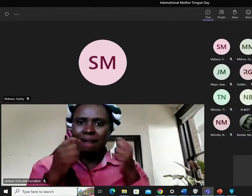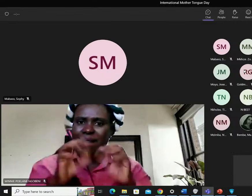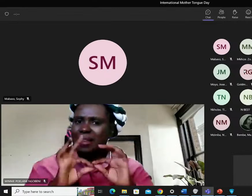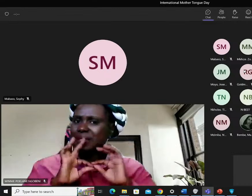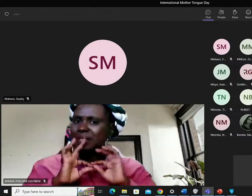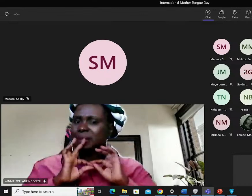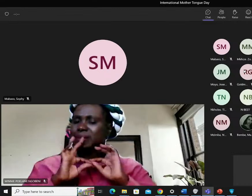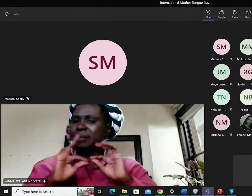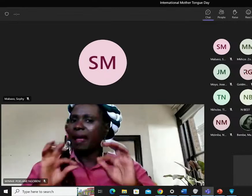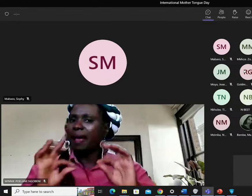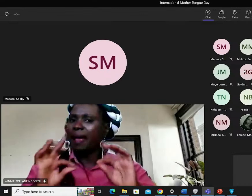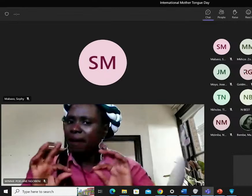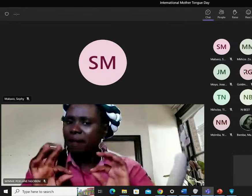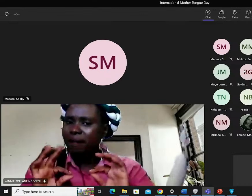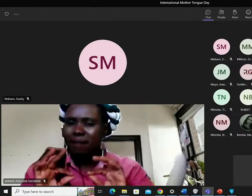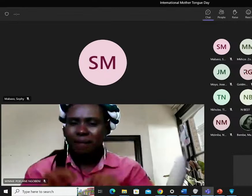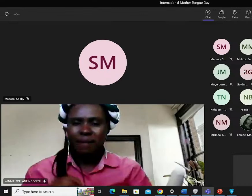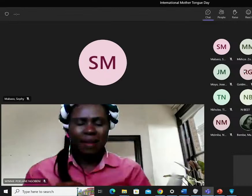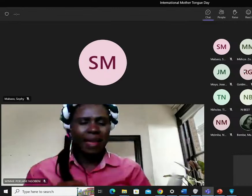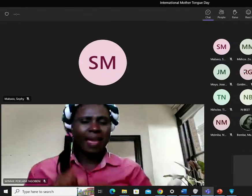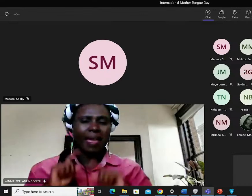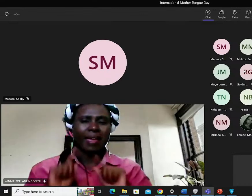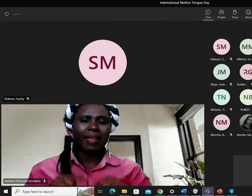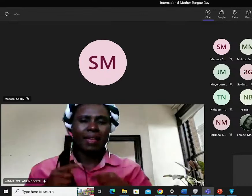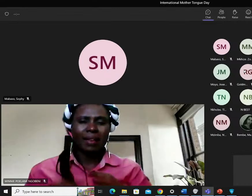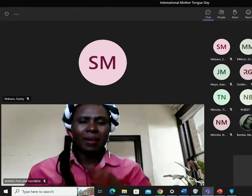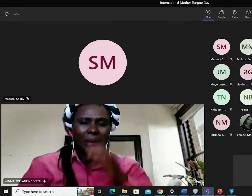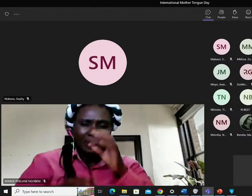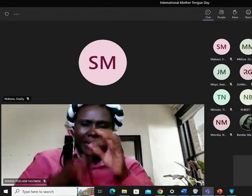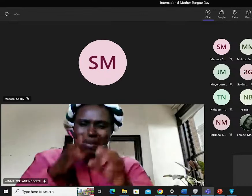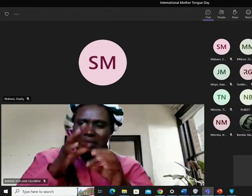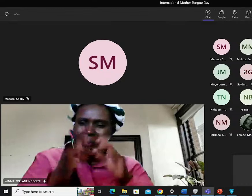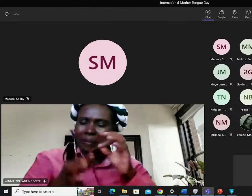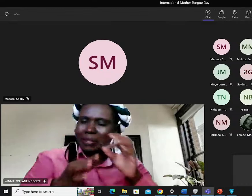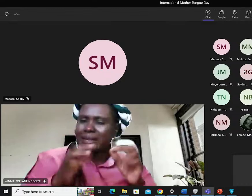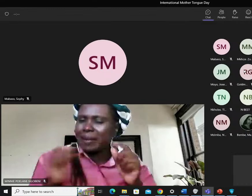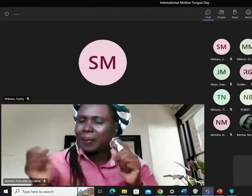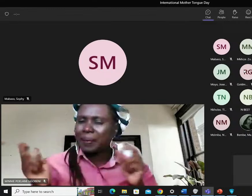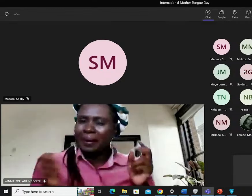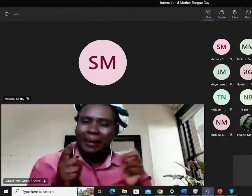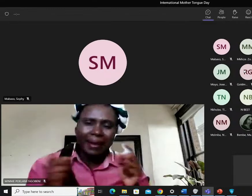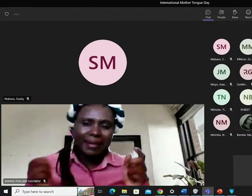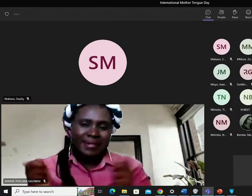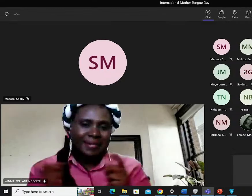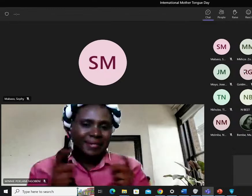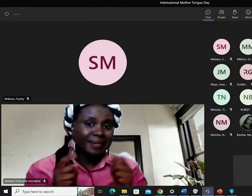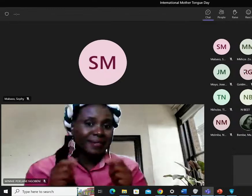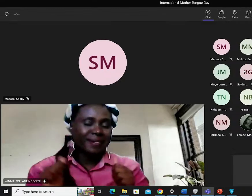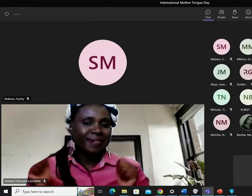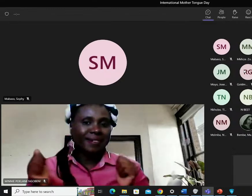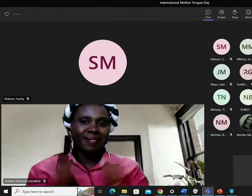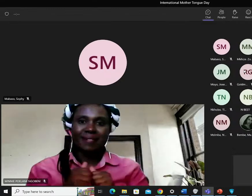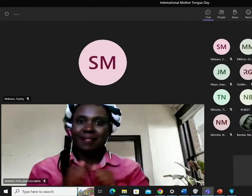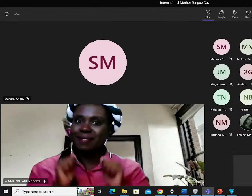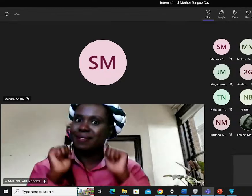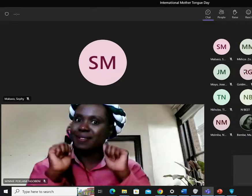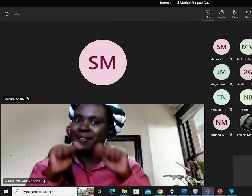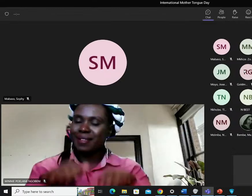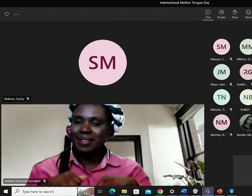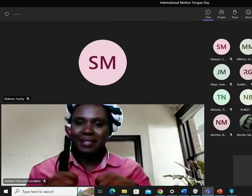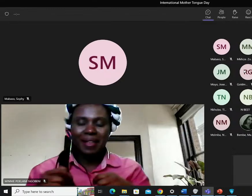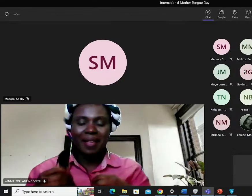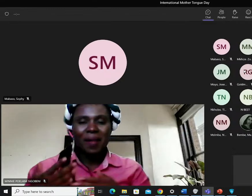and nginakwazi ukulichaza. We danced, yes, we danced and we love